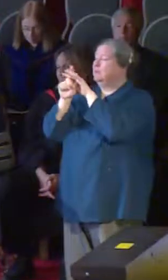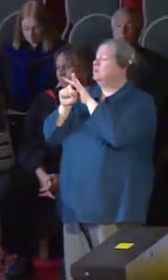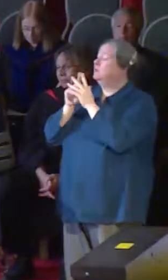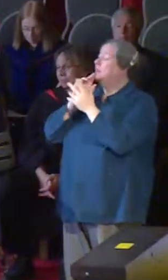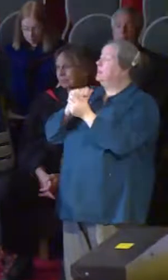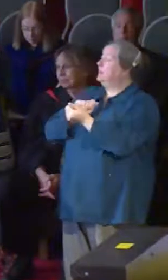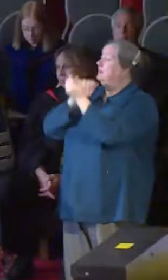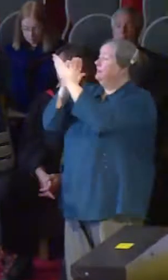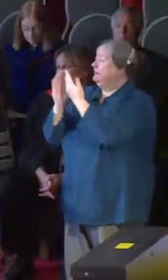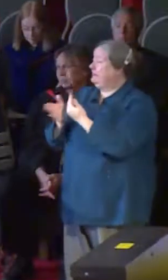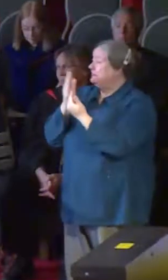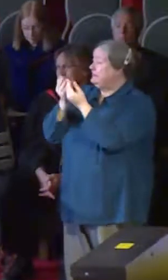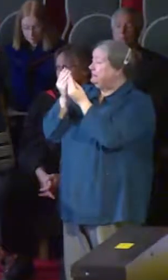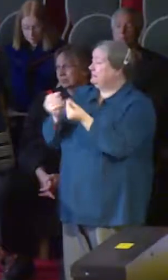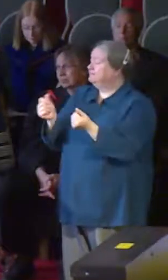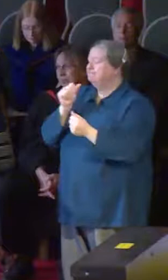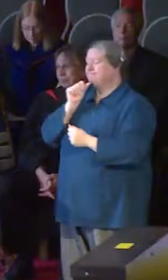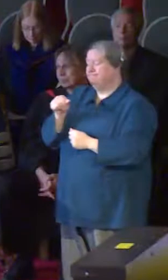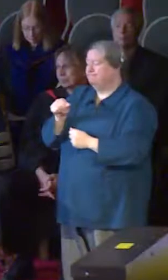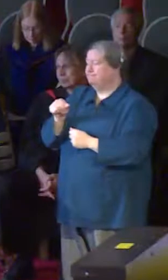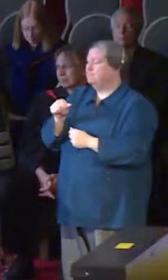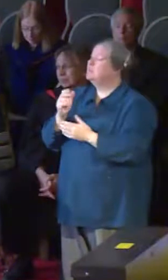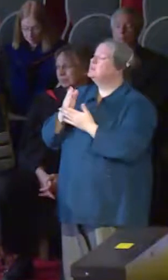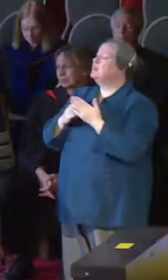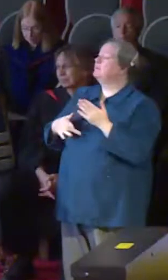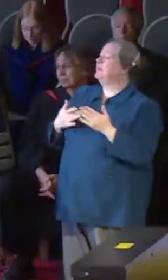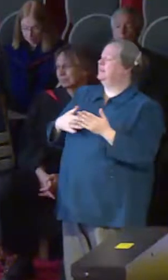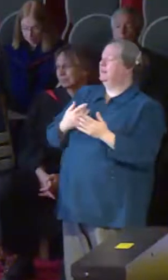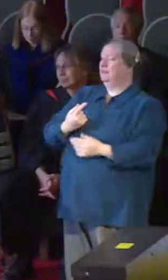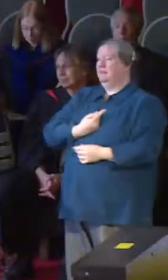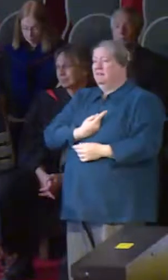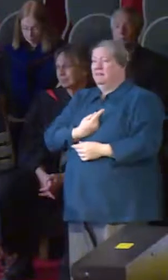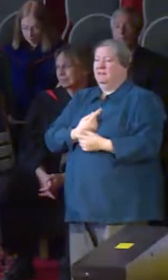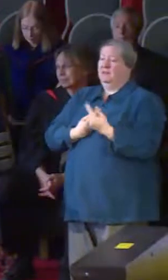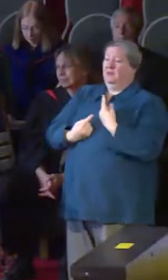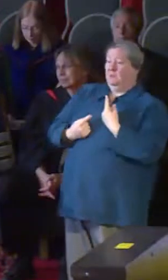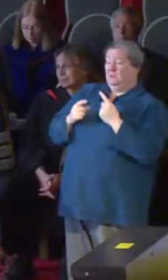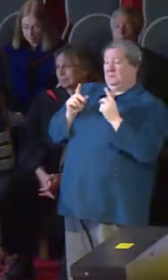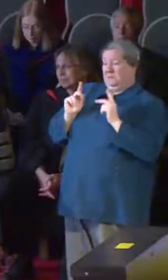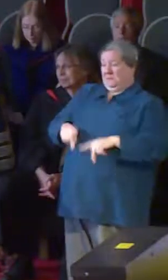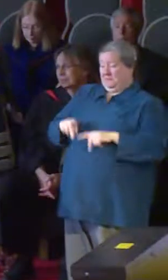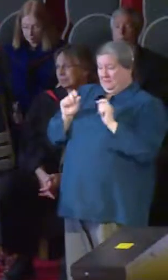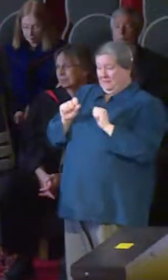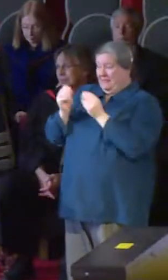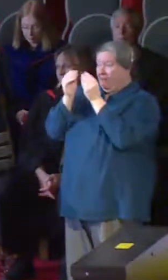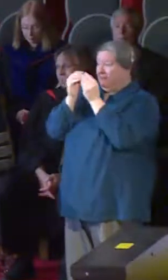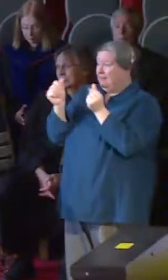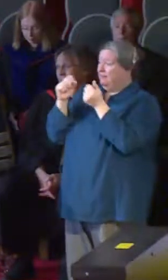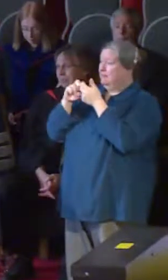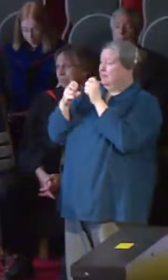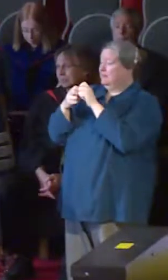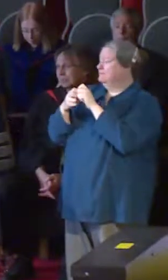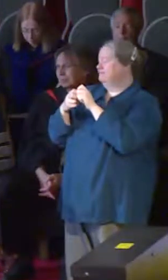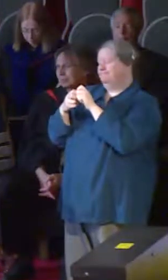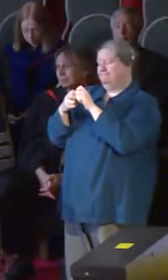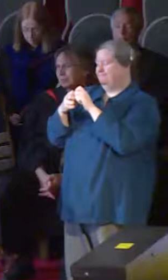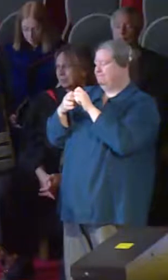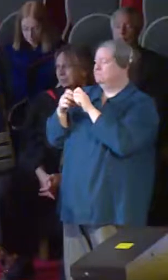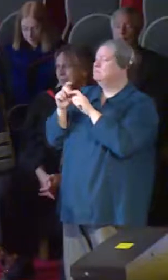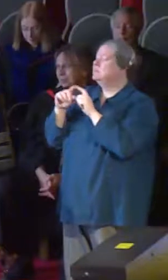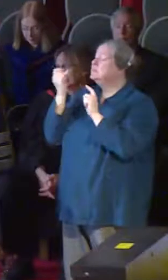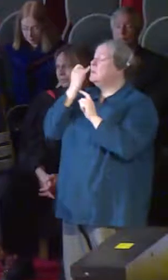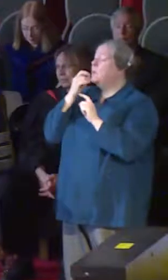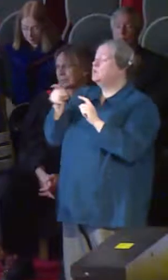Many of us feel that a single person's efforts will not resolve the complexity of the world's problems. But if not